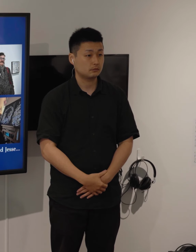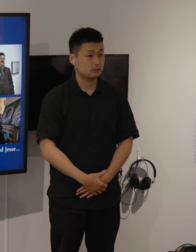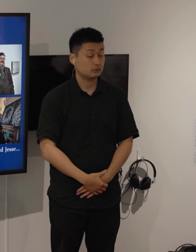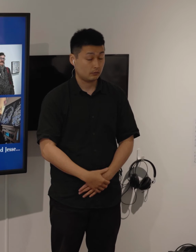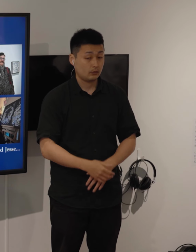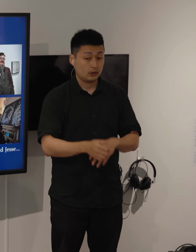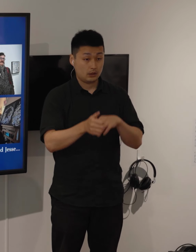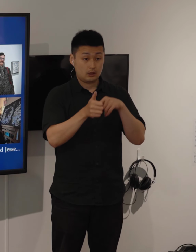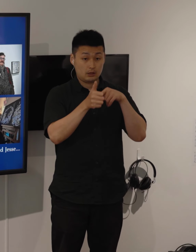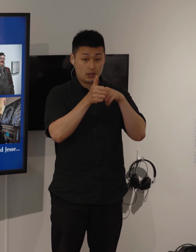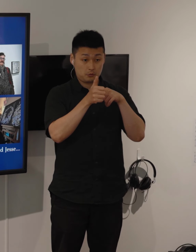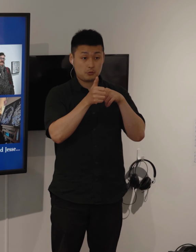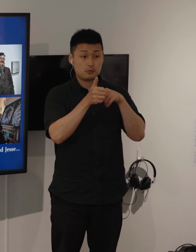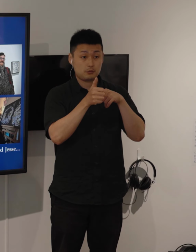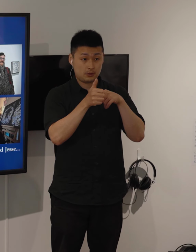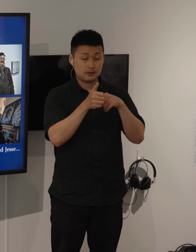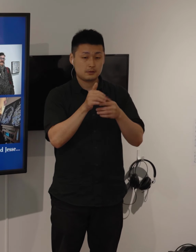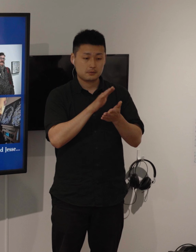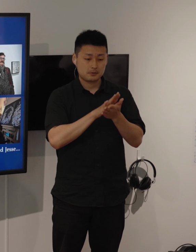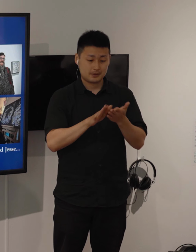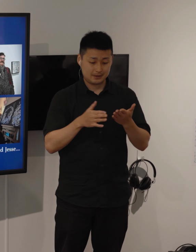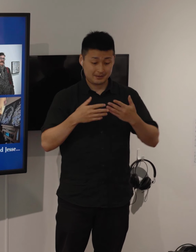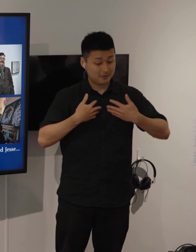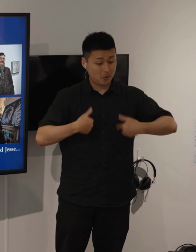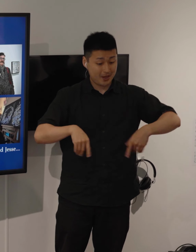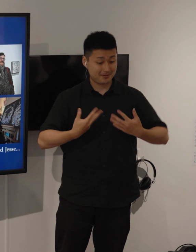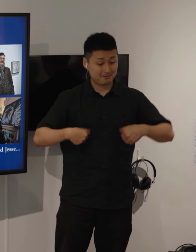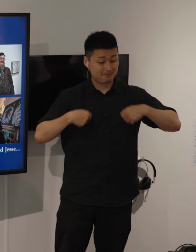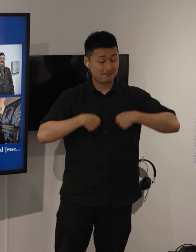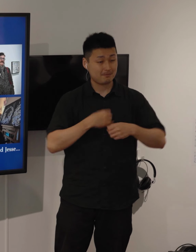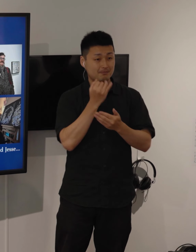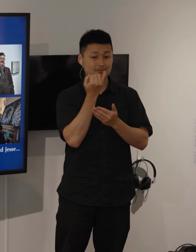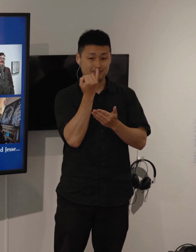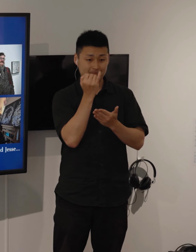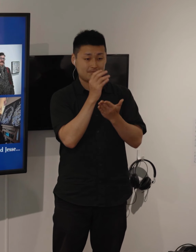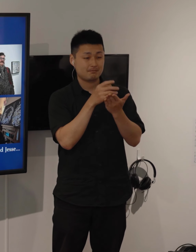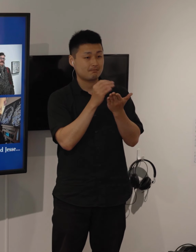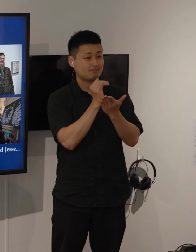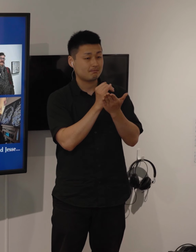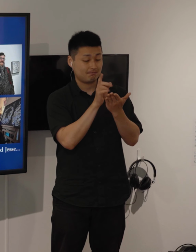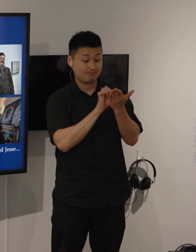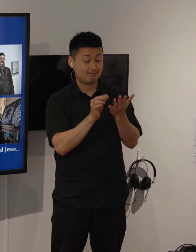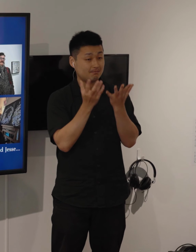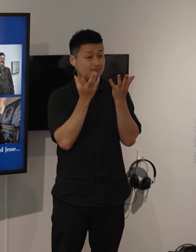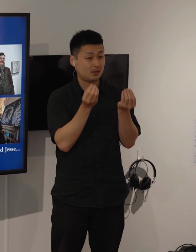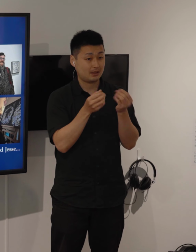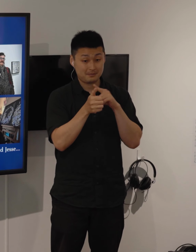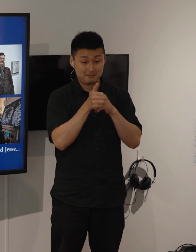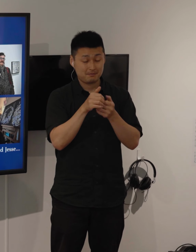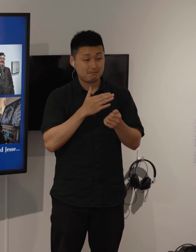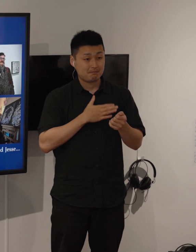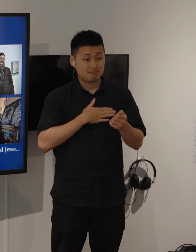So these were women that he knew or that he worked with, but they never obviously had a ball gown on. He just always drew